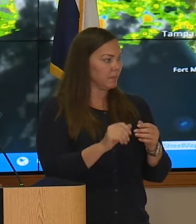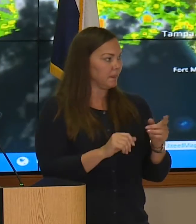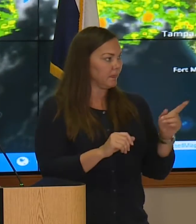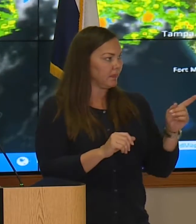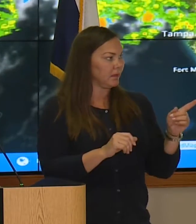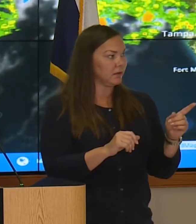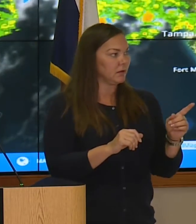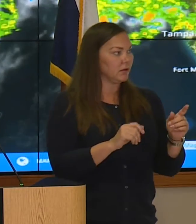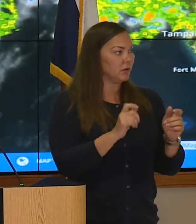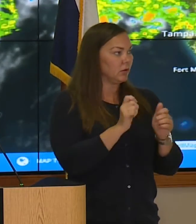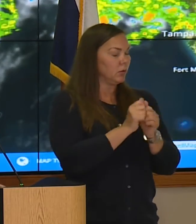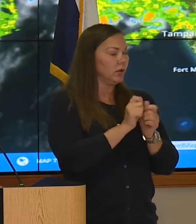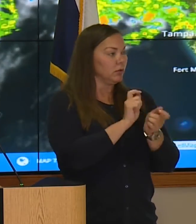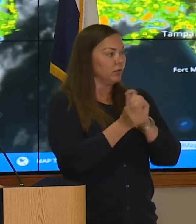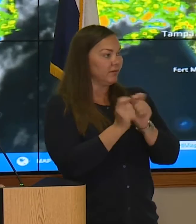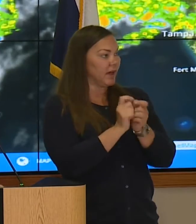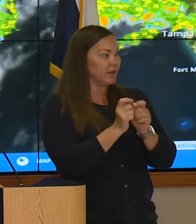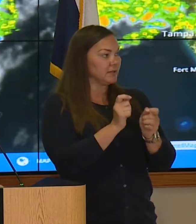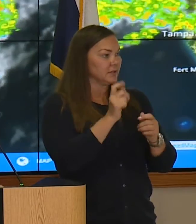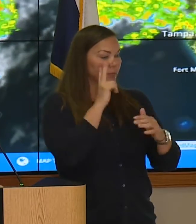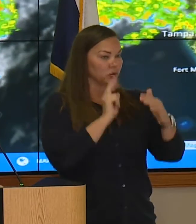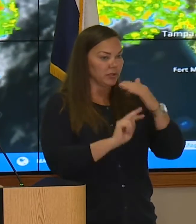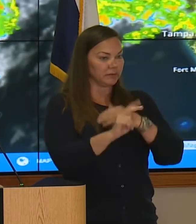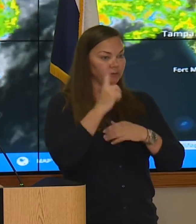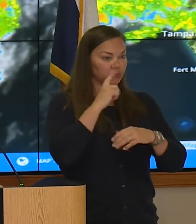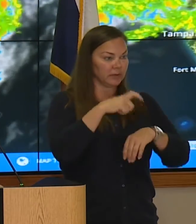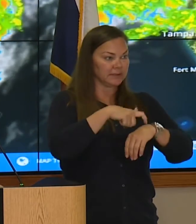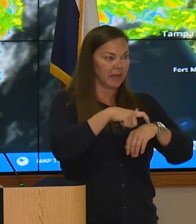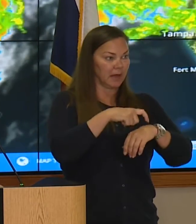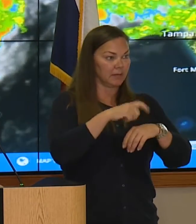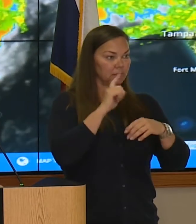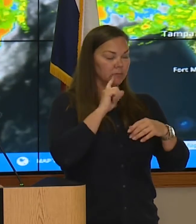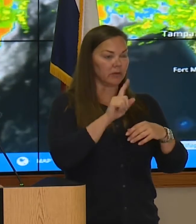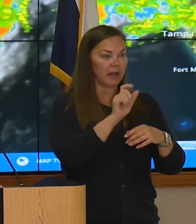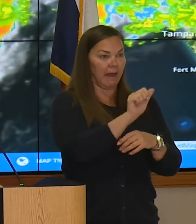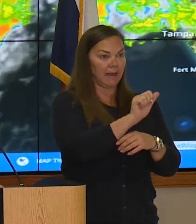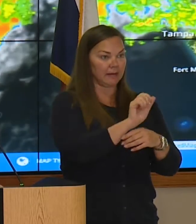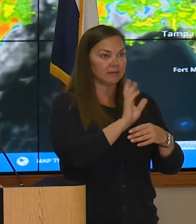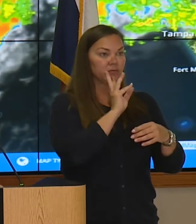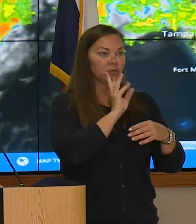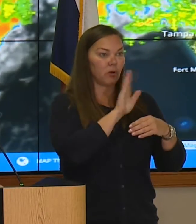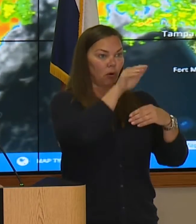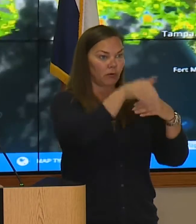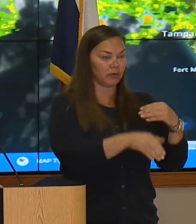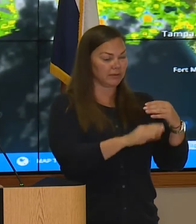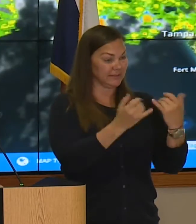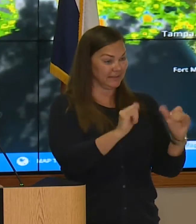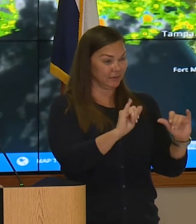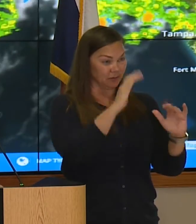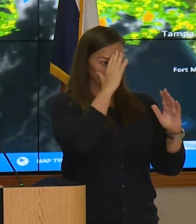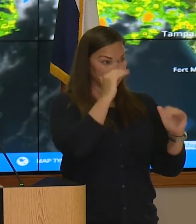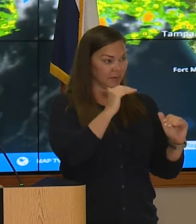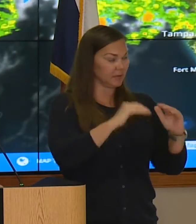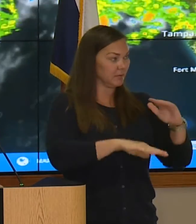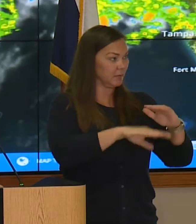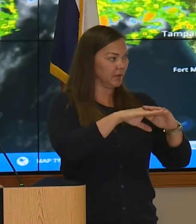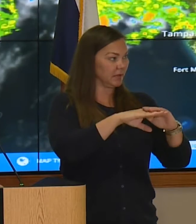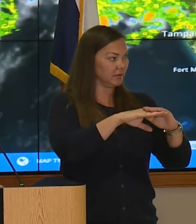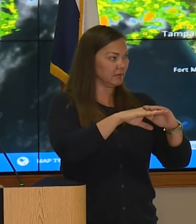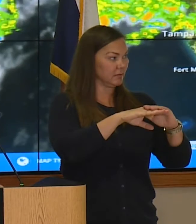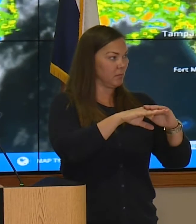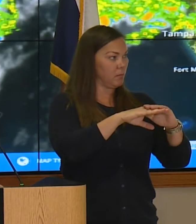with revised projections in terms of the timeline for the overflows at Addicks, are you guys still expecting the water volume to still be